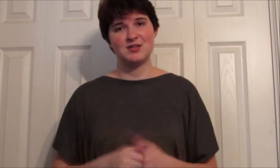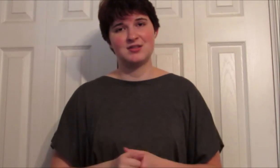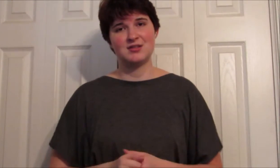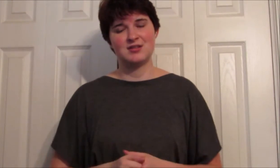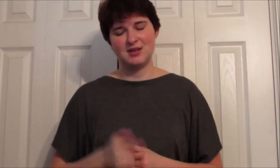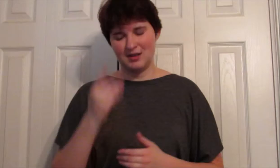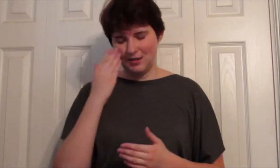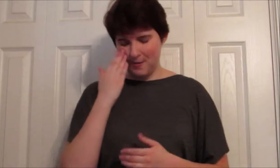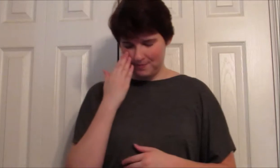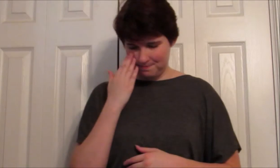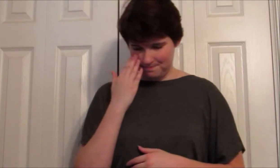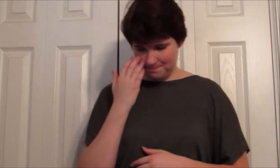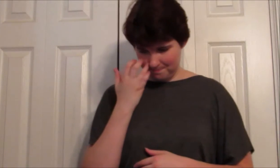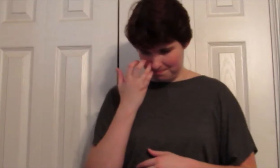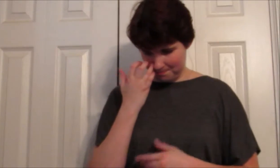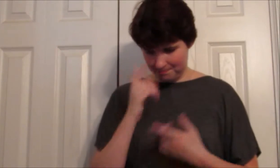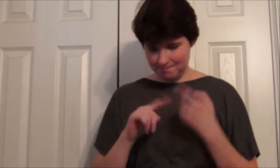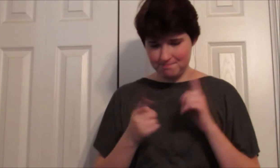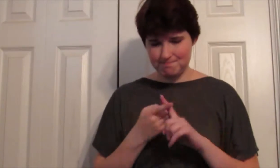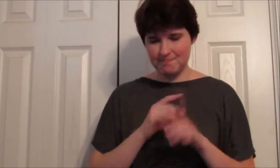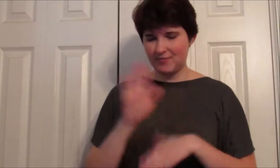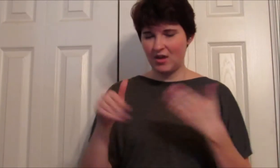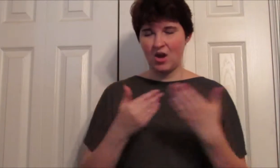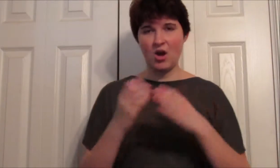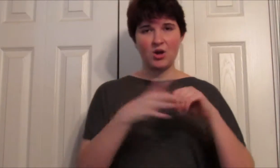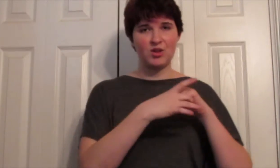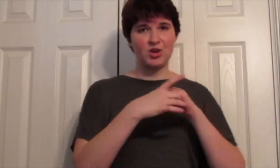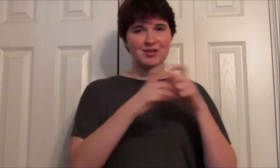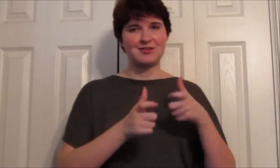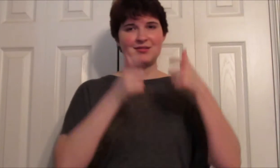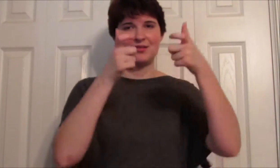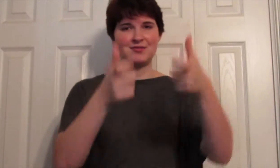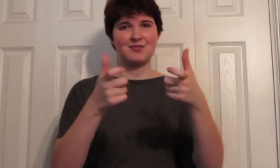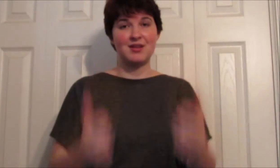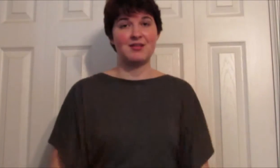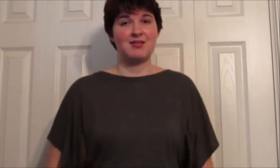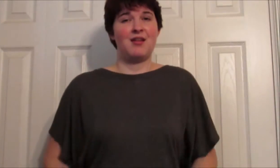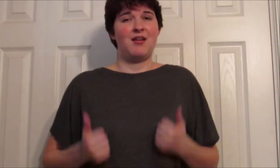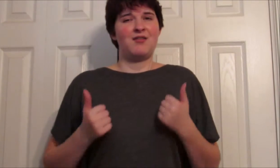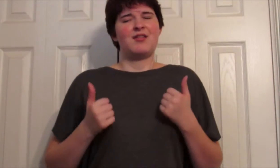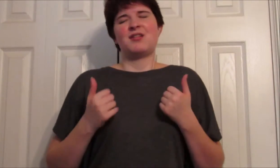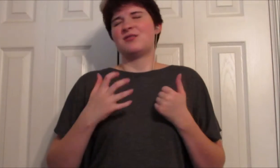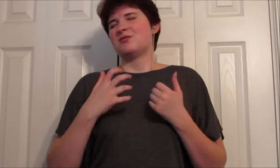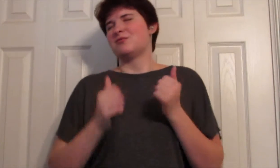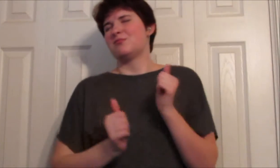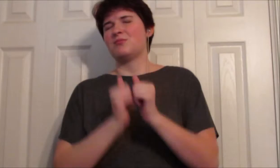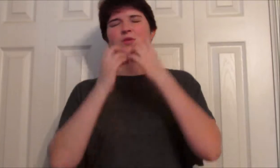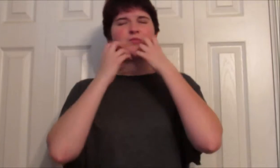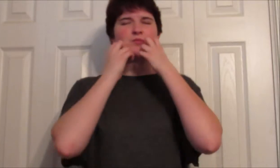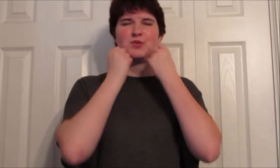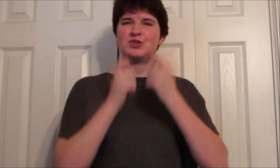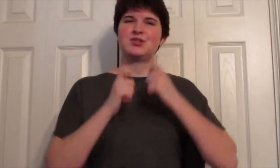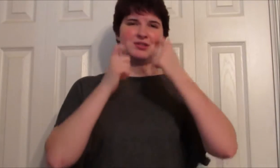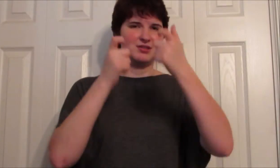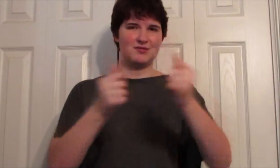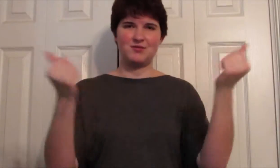know, friends, all the earth is a gift, and life is the most precious gift of all. Jesus offers not just physical